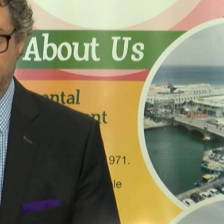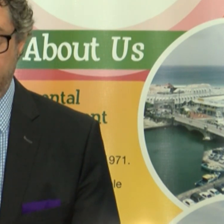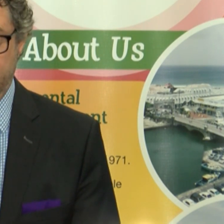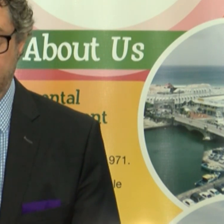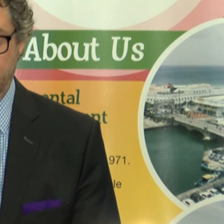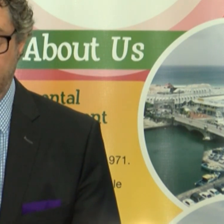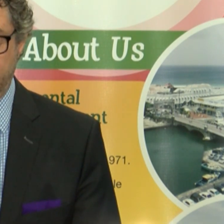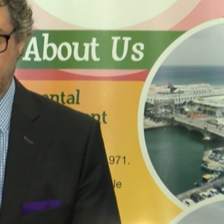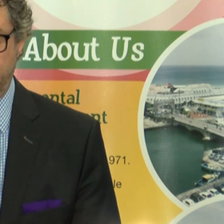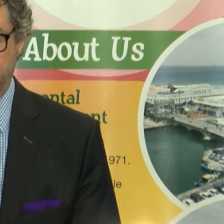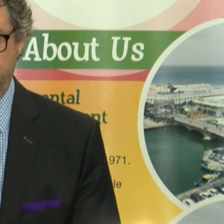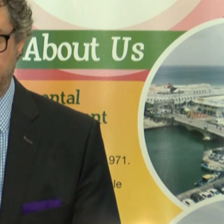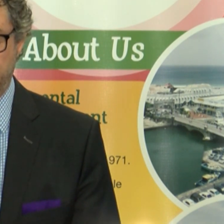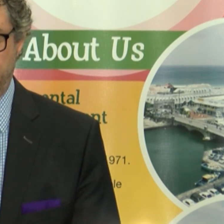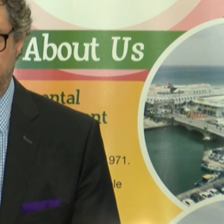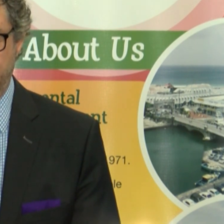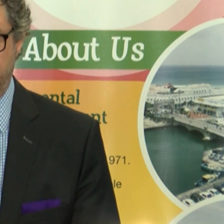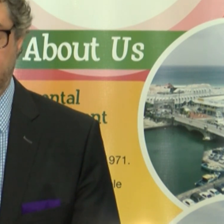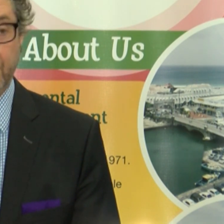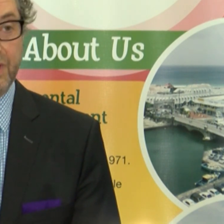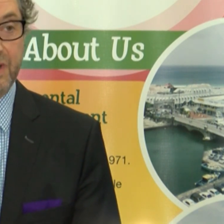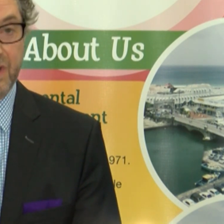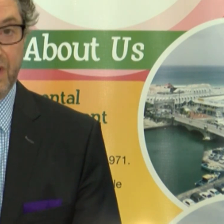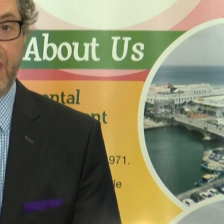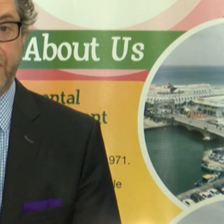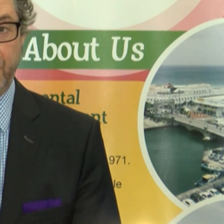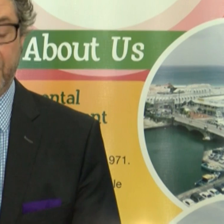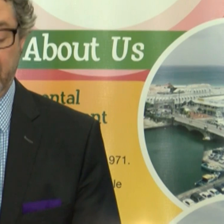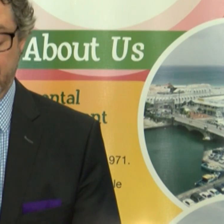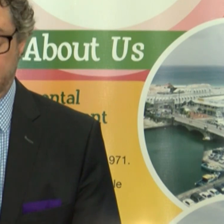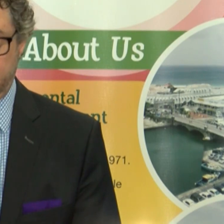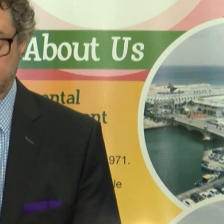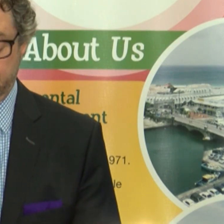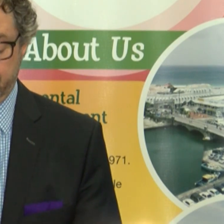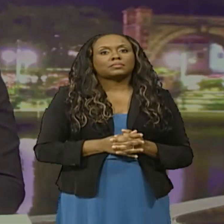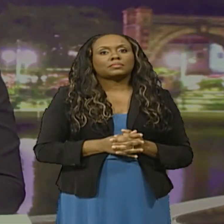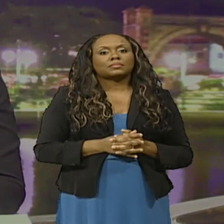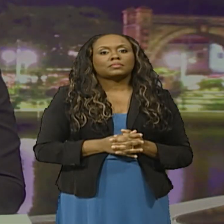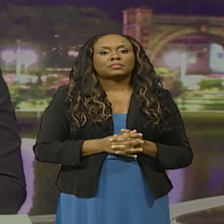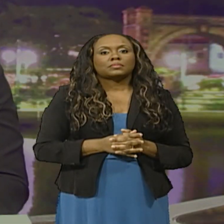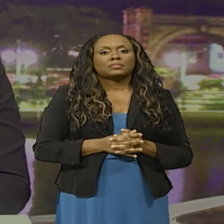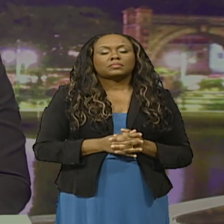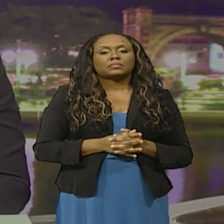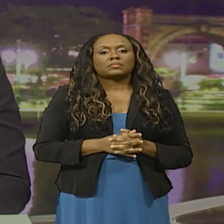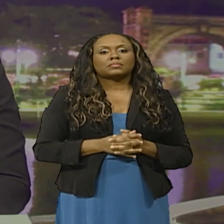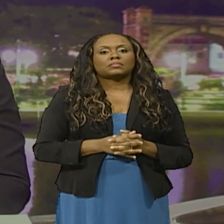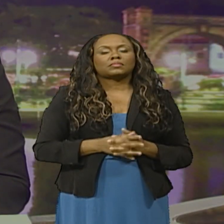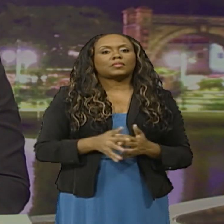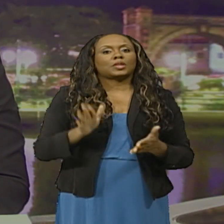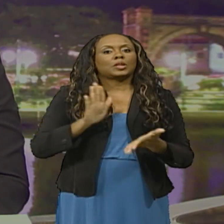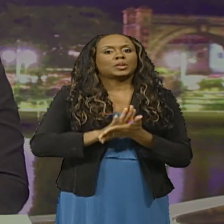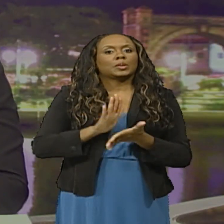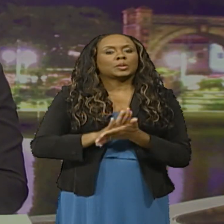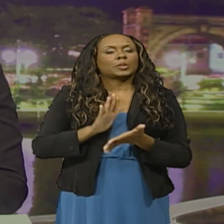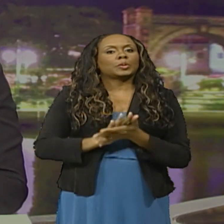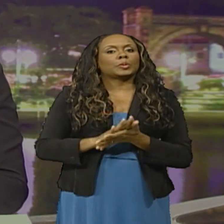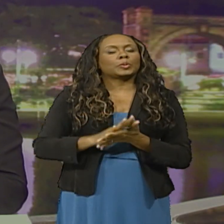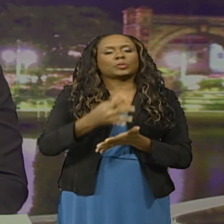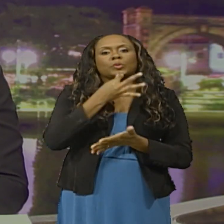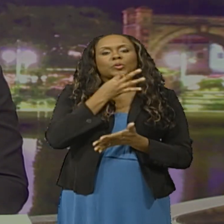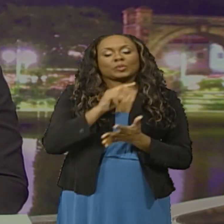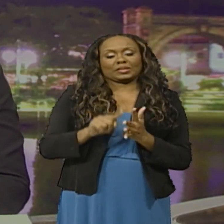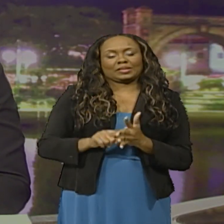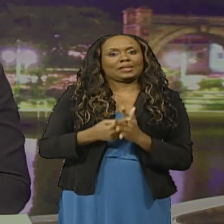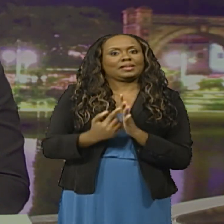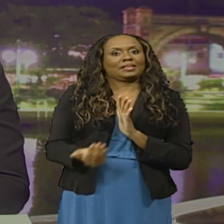community has now committed to coming together to address the issue. Let's focus on this. Well, with the start of the new school term around